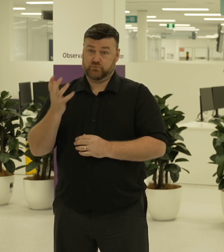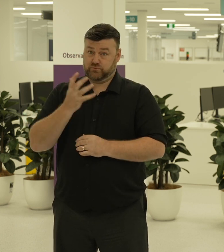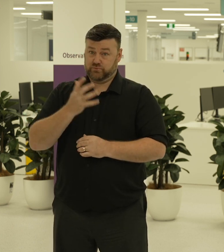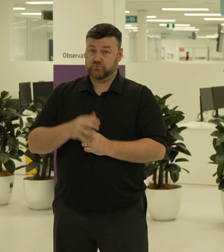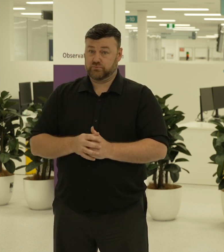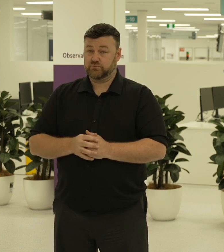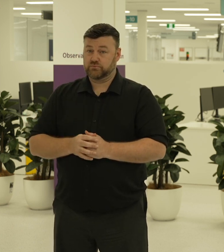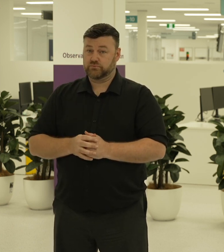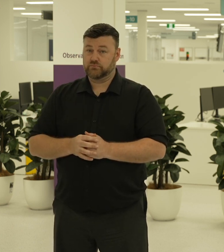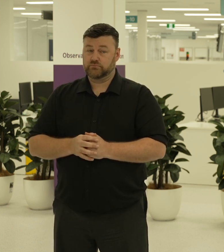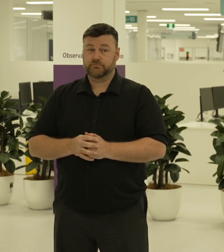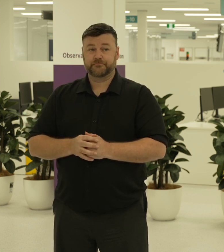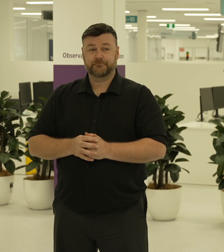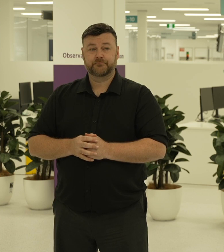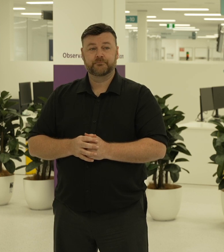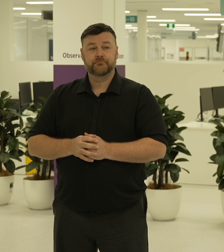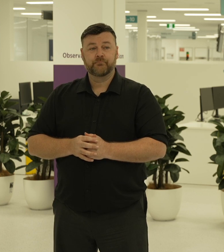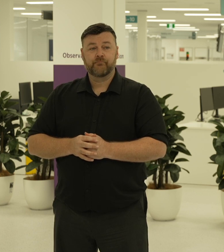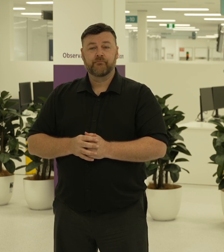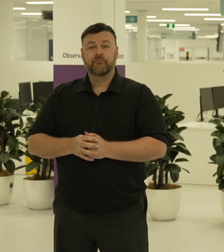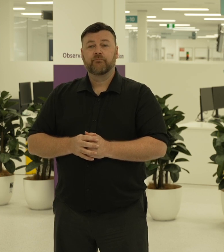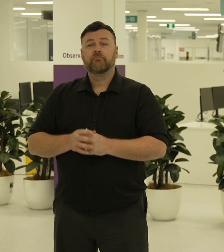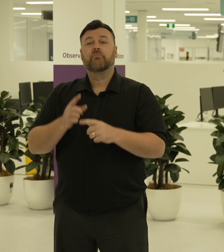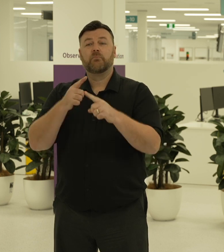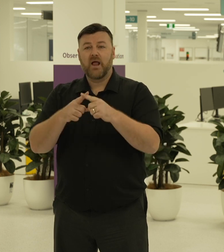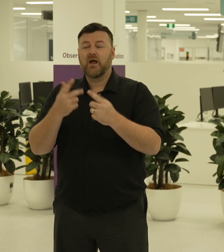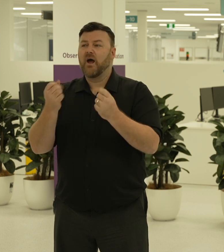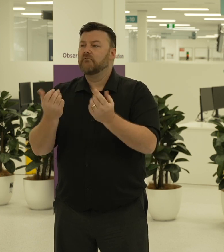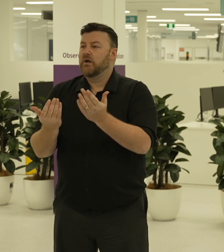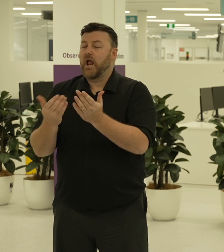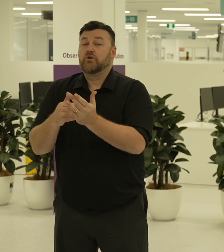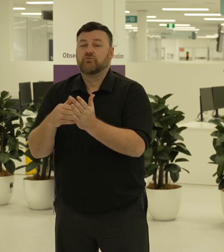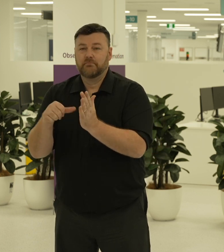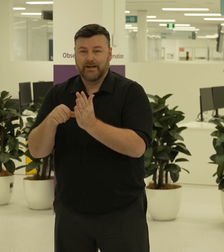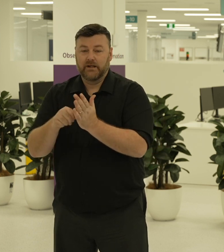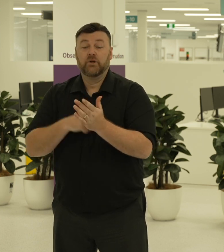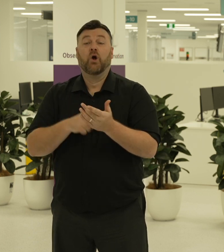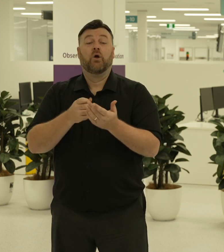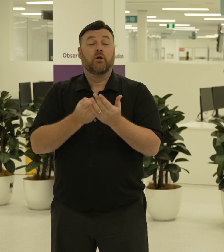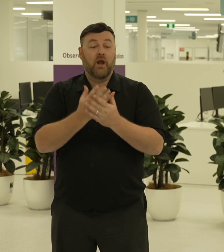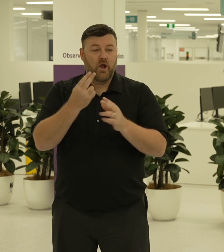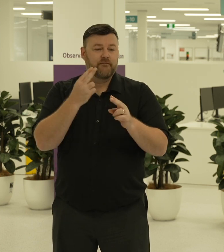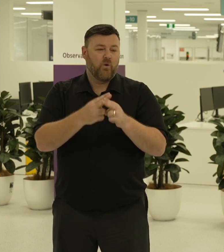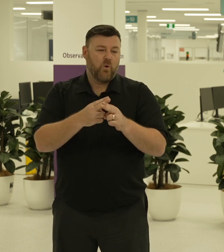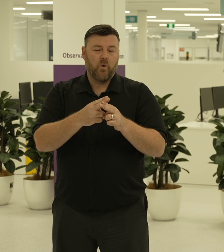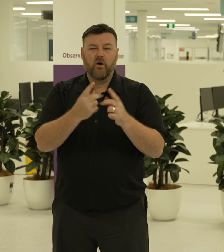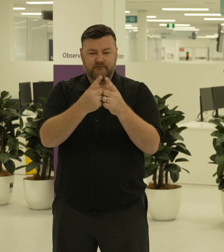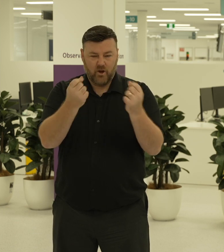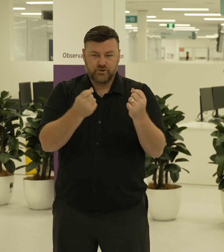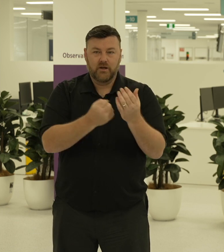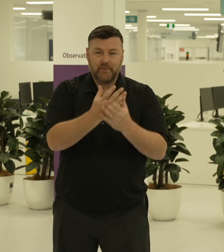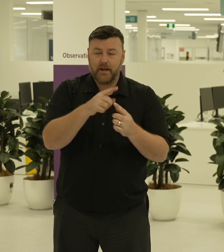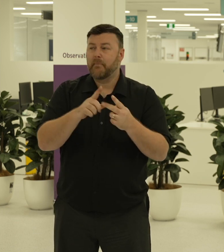just the immediate spend. There's the additional periphery spend of getting a taxi or an Uber to the